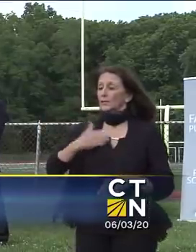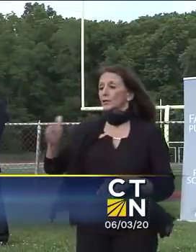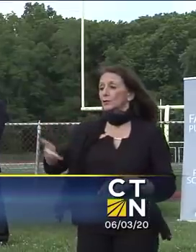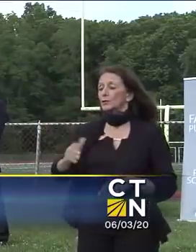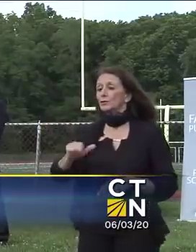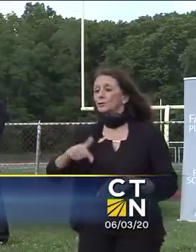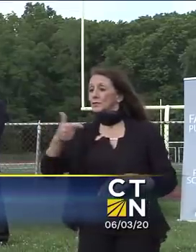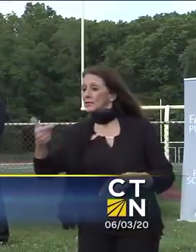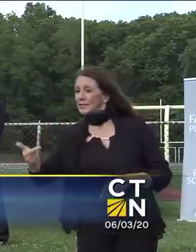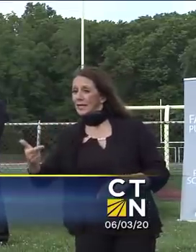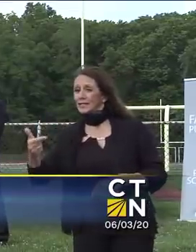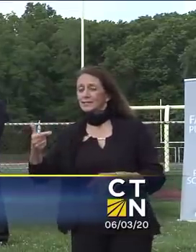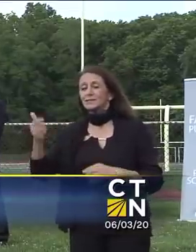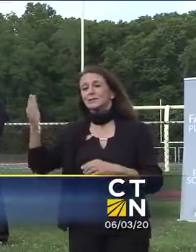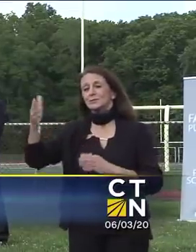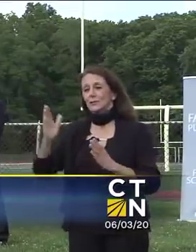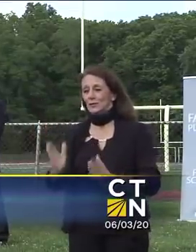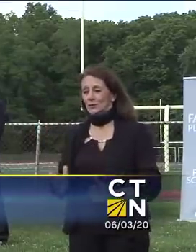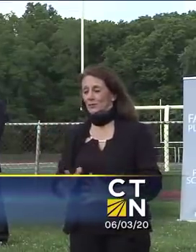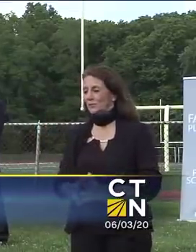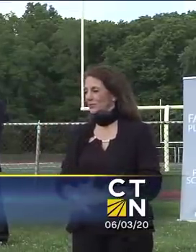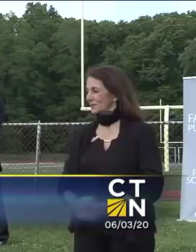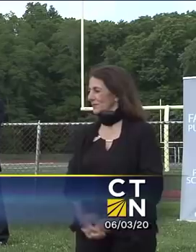introduce the next speaker. Thank you.